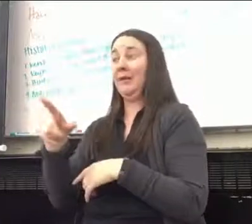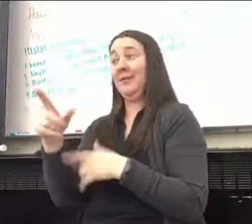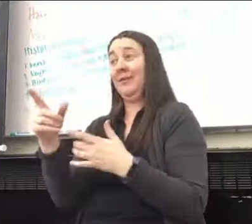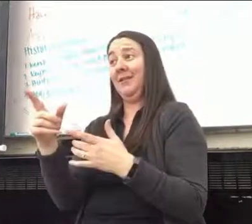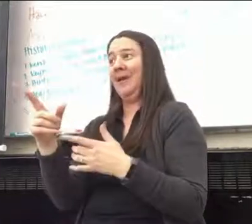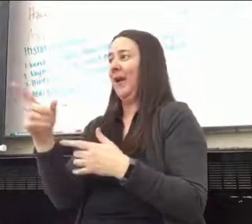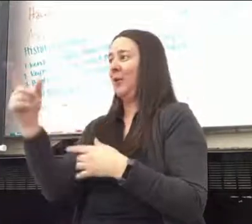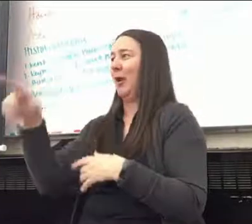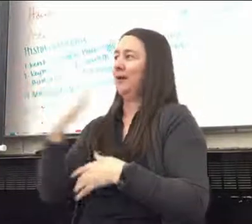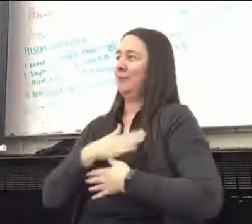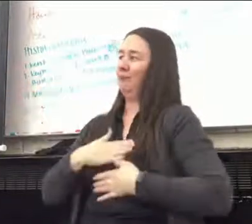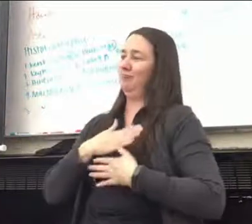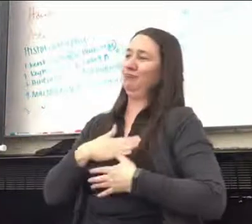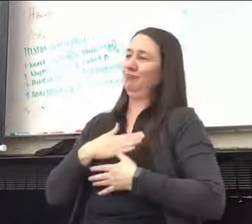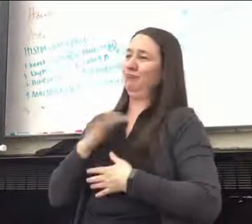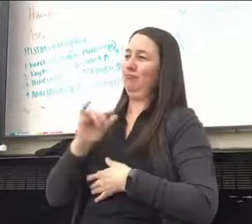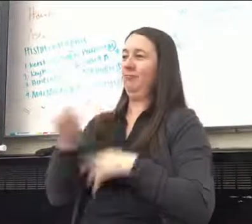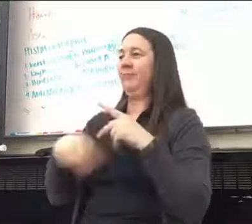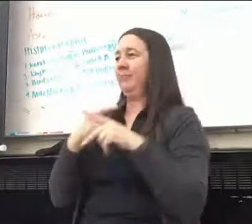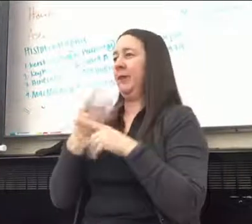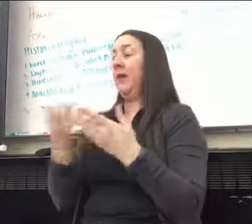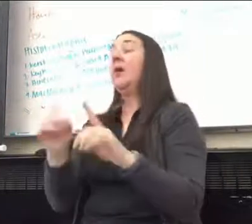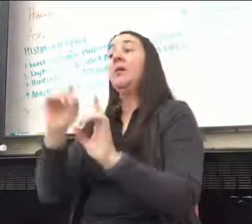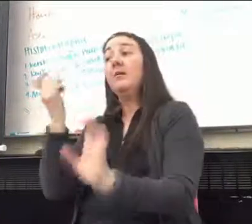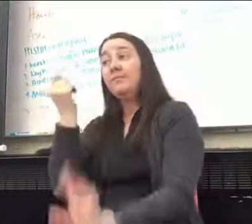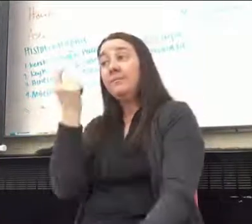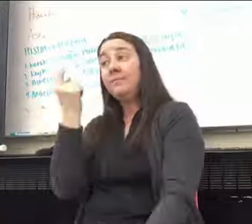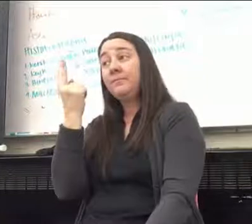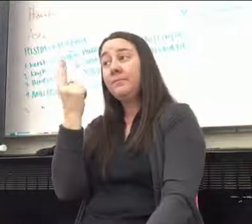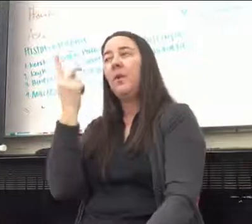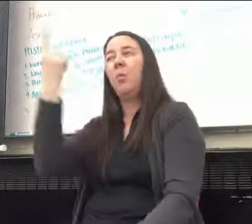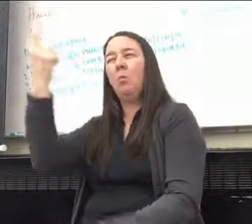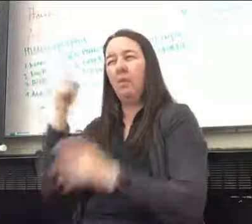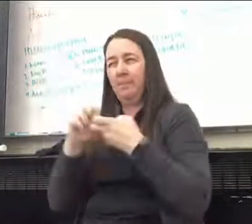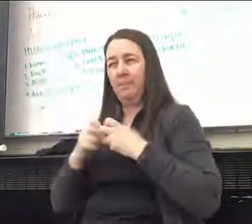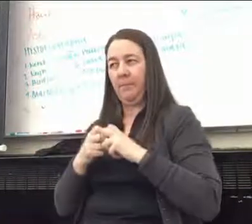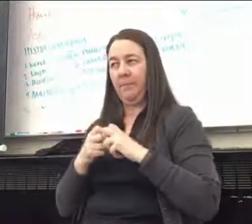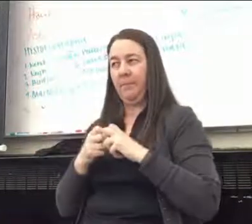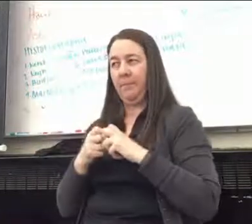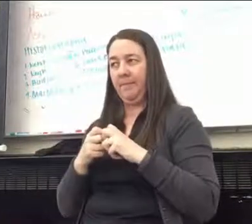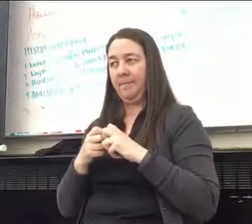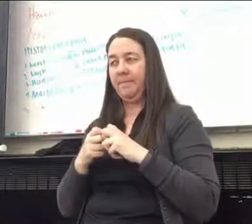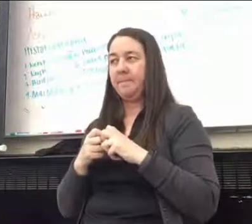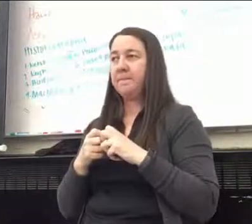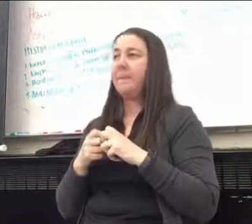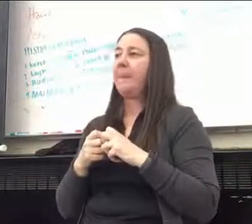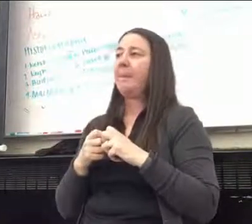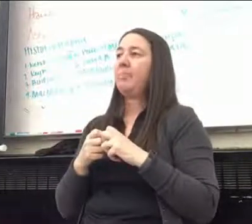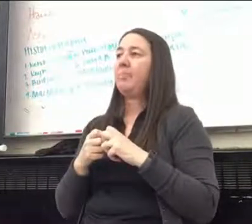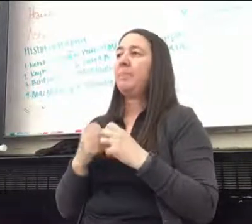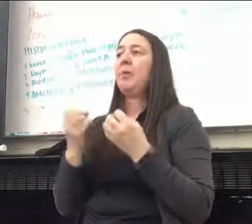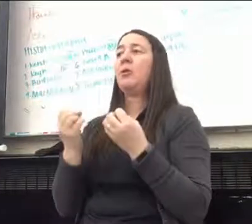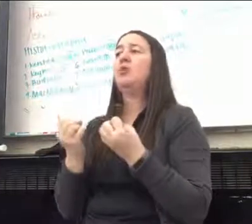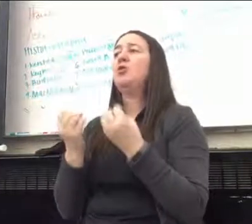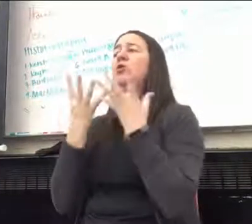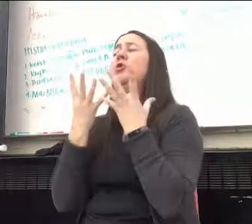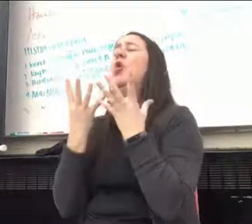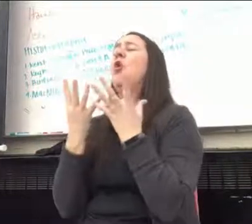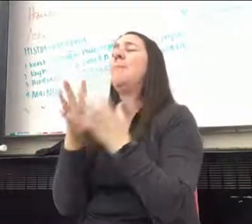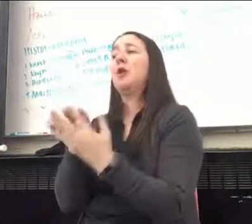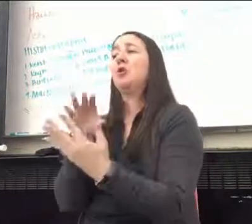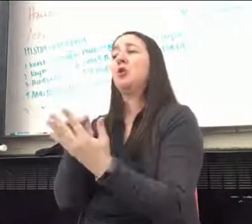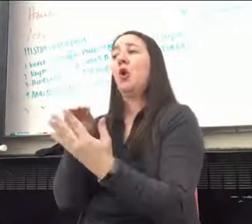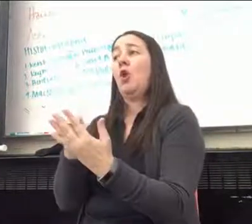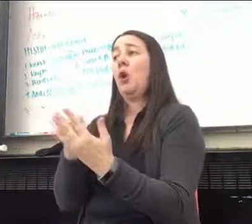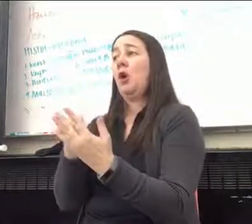And there's also Battlefield. But here's the problem. There is so much to learn in the APUSH curriculum that